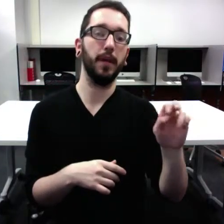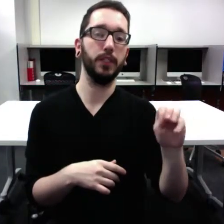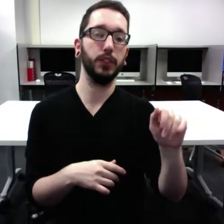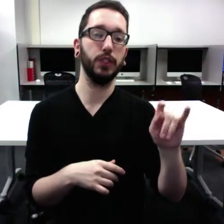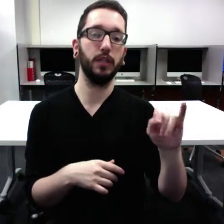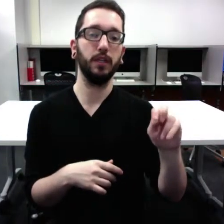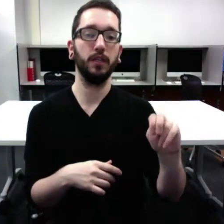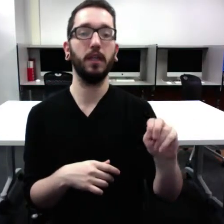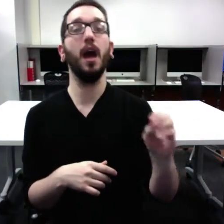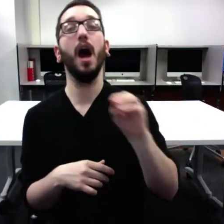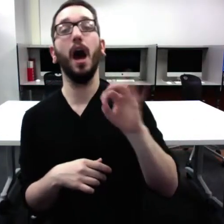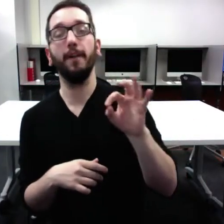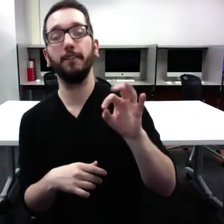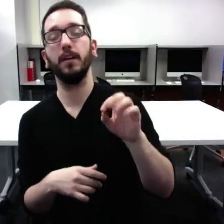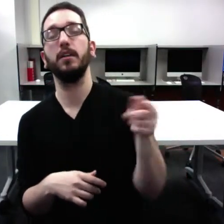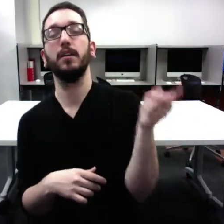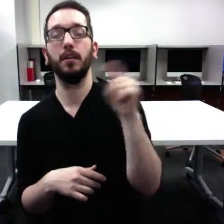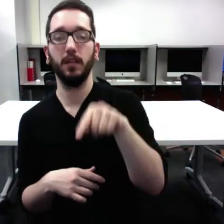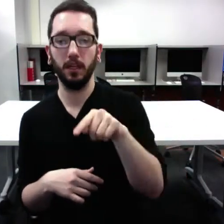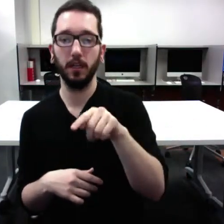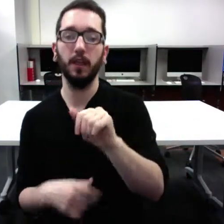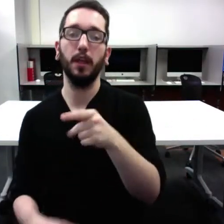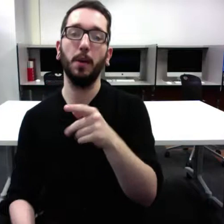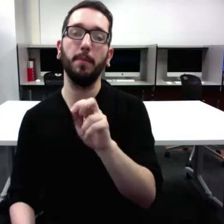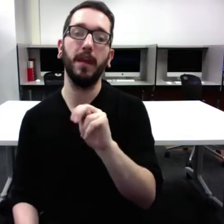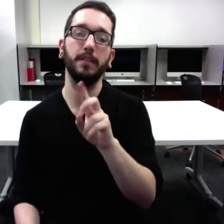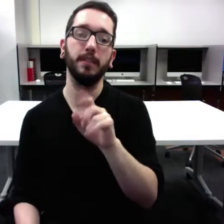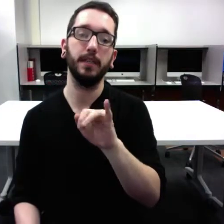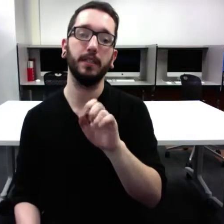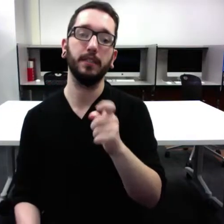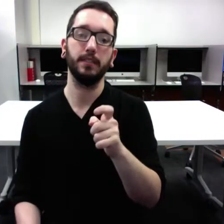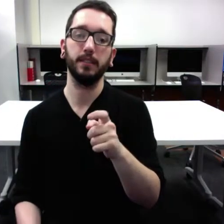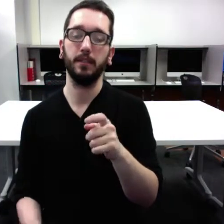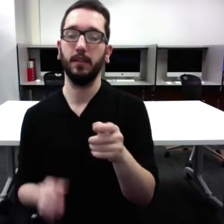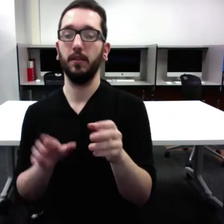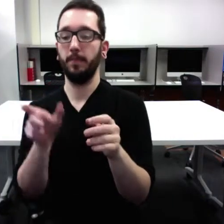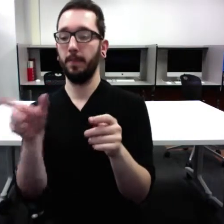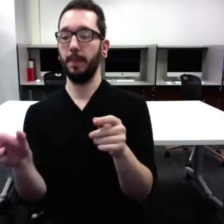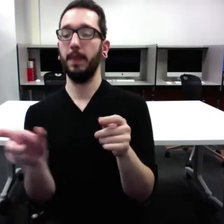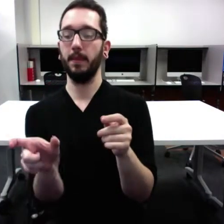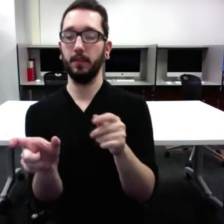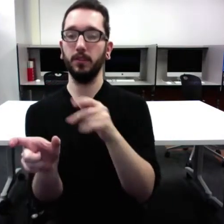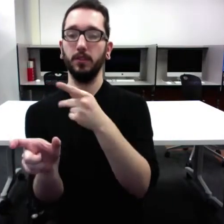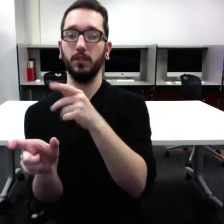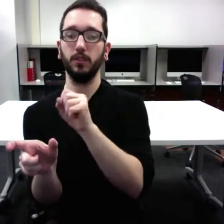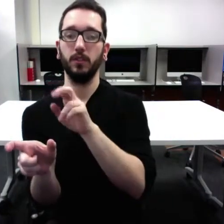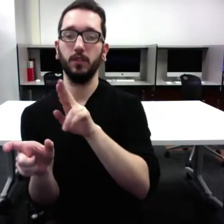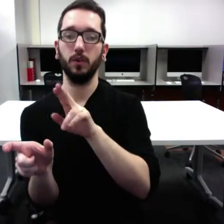If you add the prefix pseudo to appendicitis, you get the word